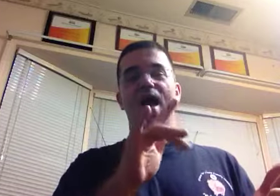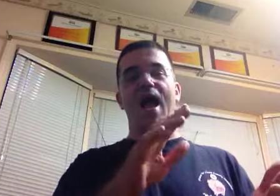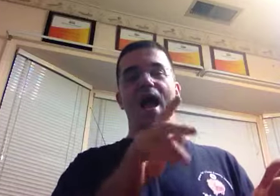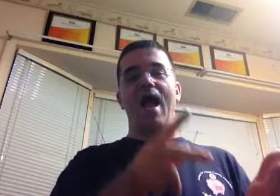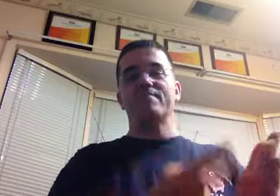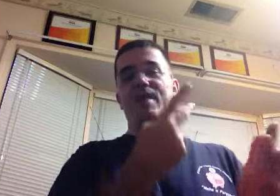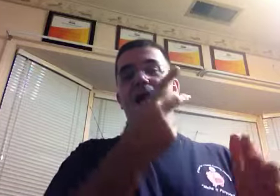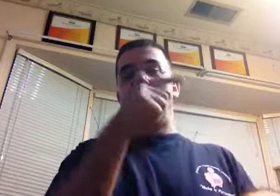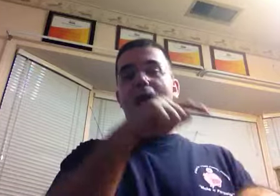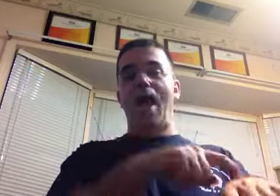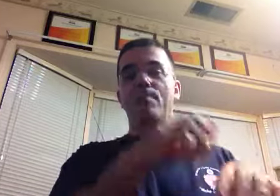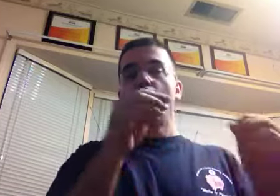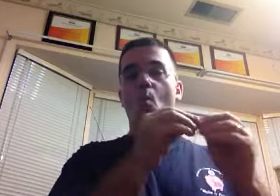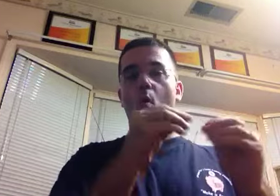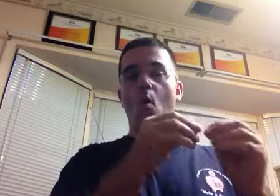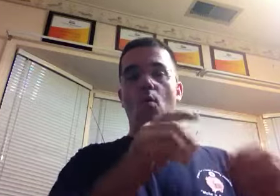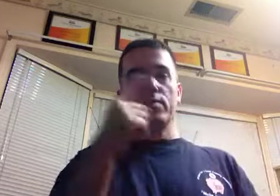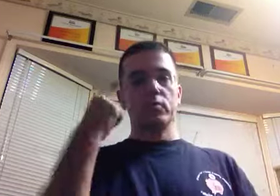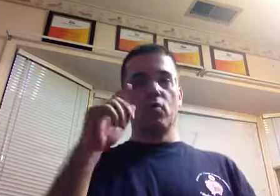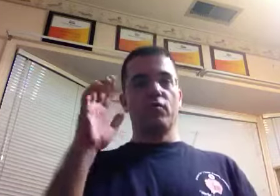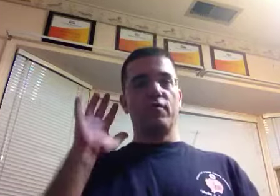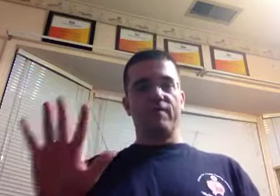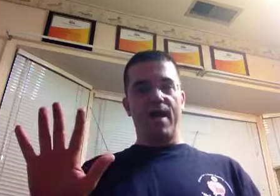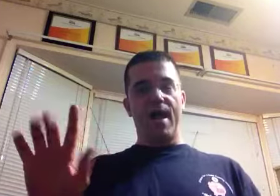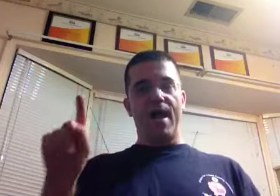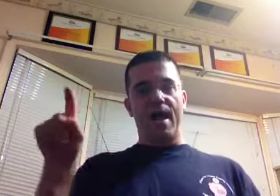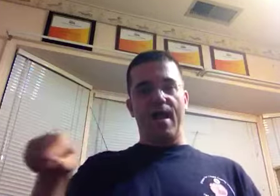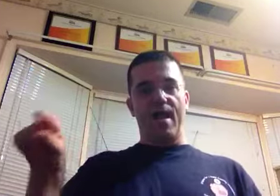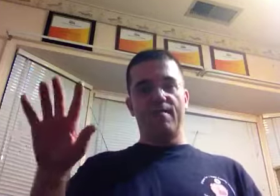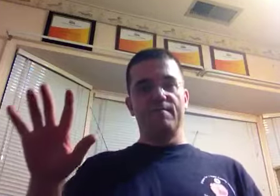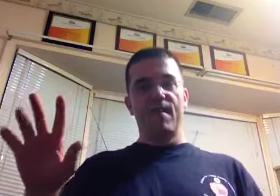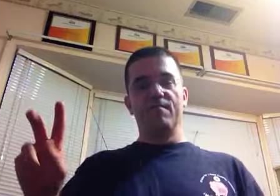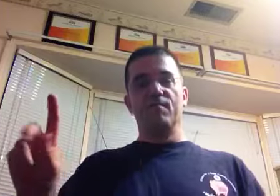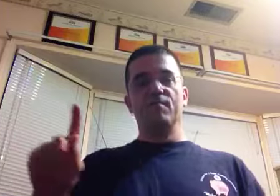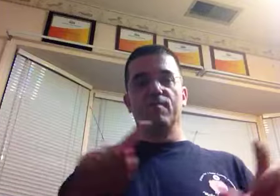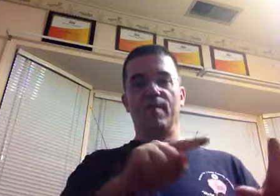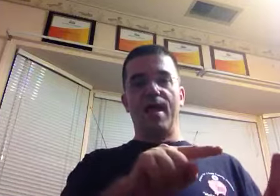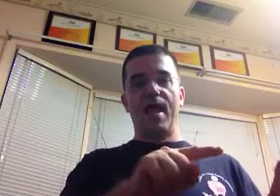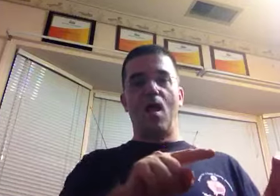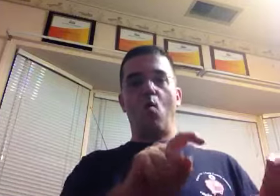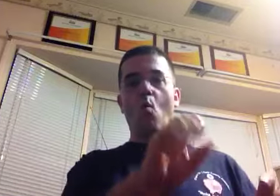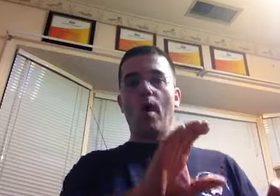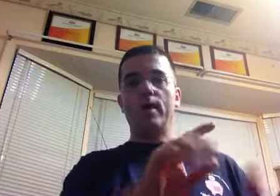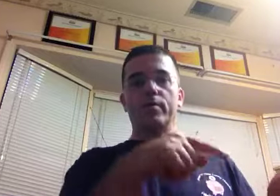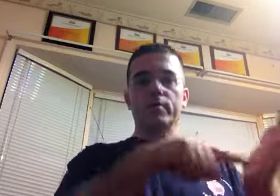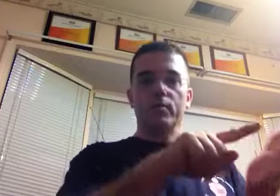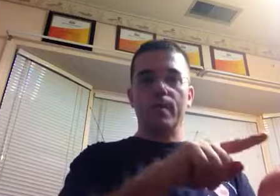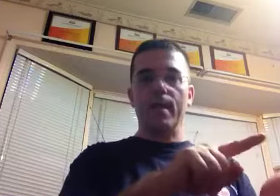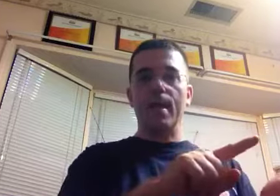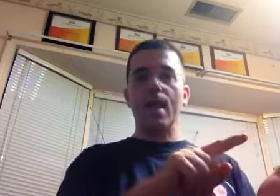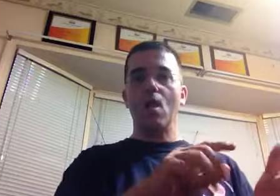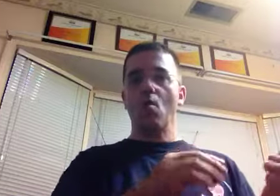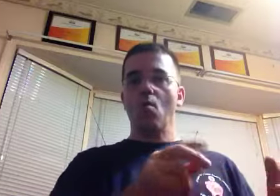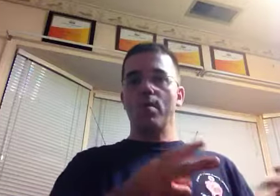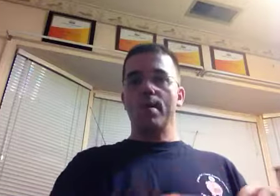So for $5, you can buy the same amount of insurance that $100 will buy you, in other words, in the typical